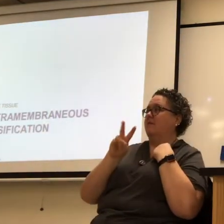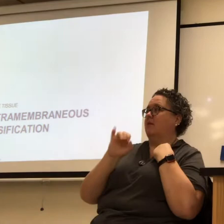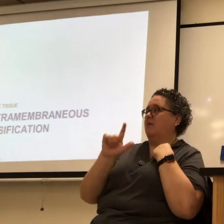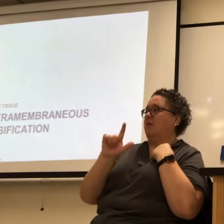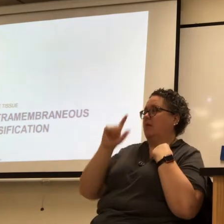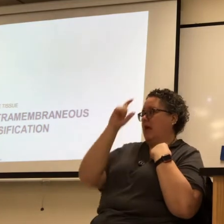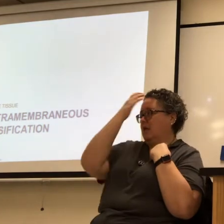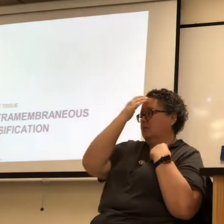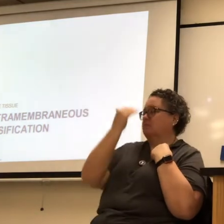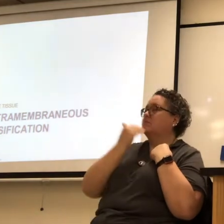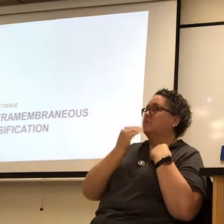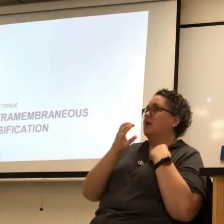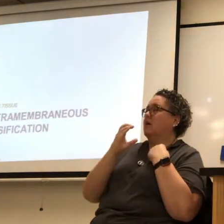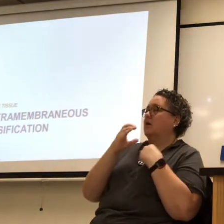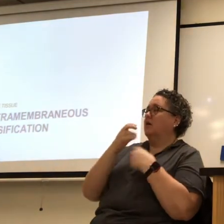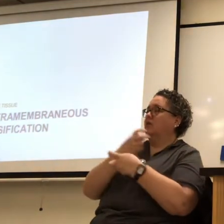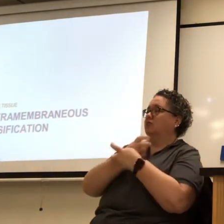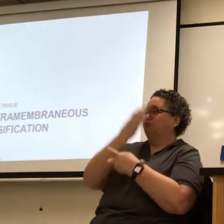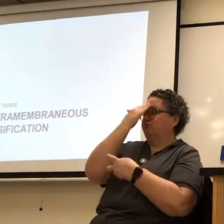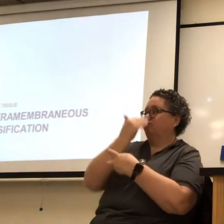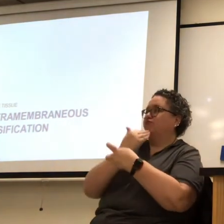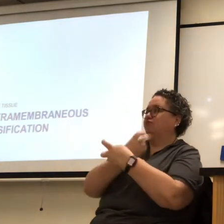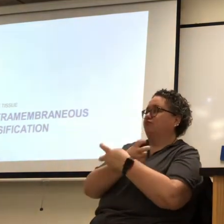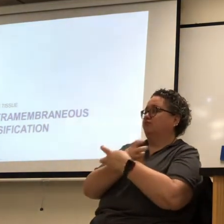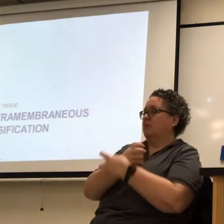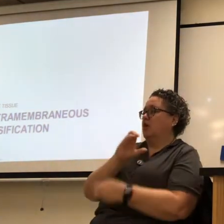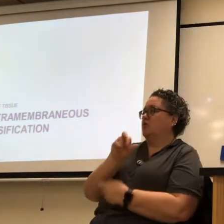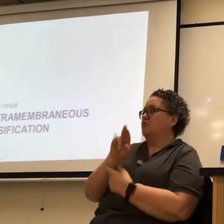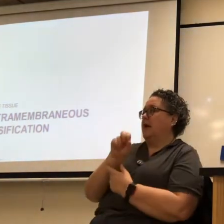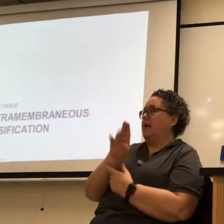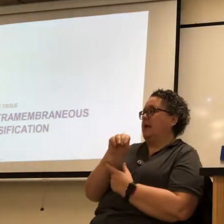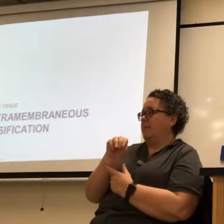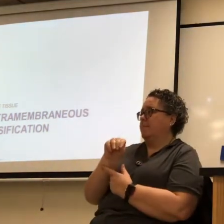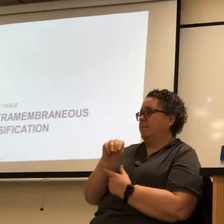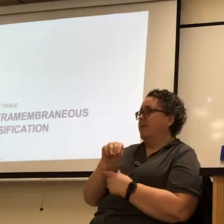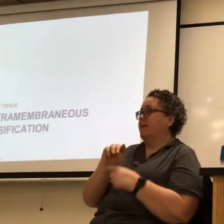one first. Intramembranous.